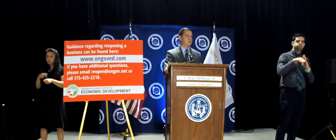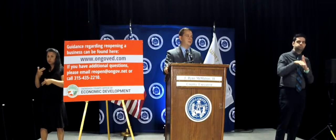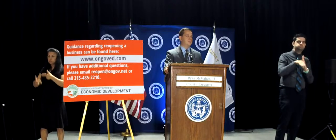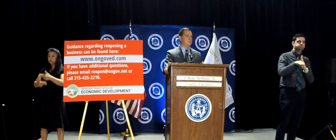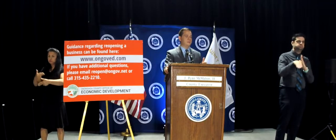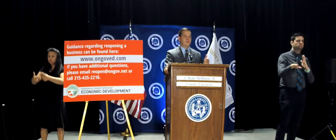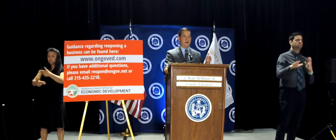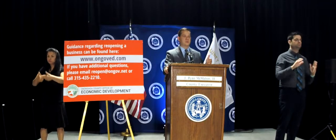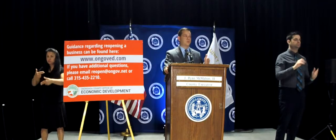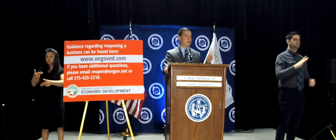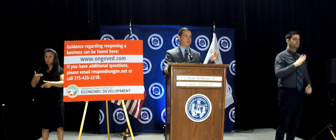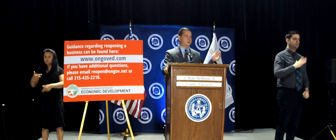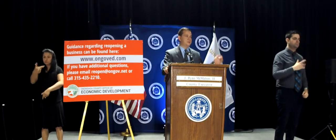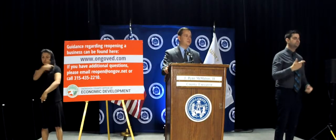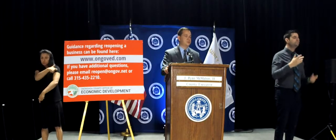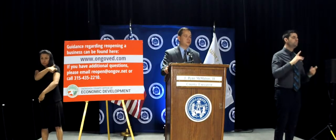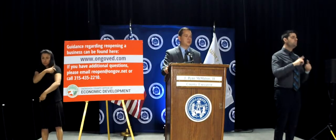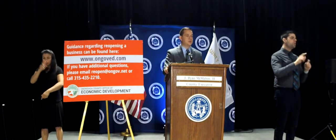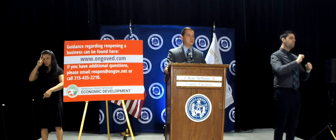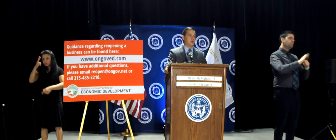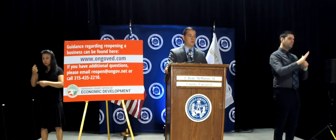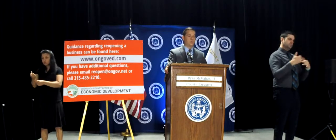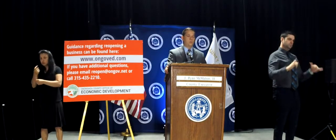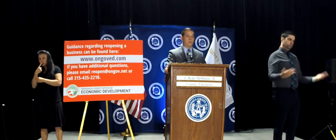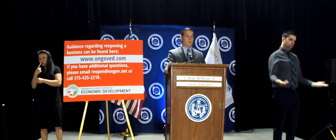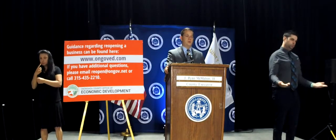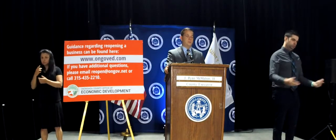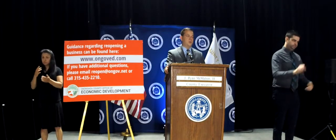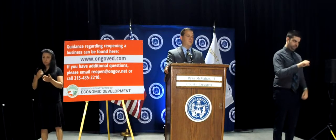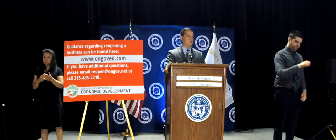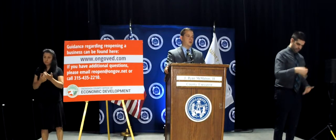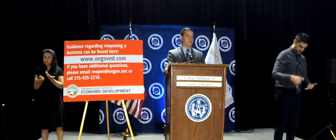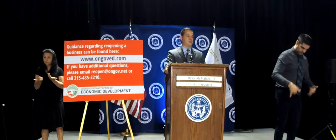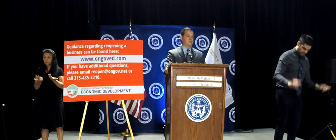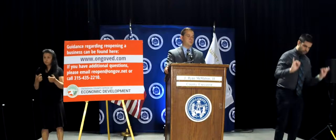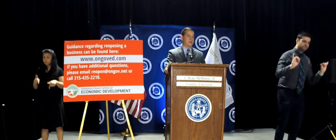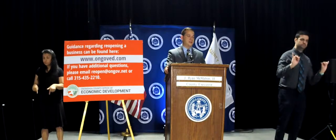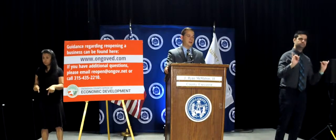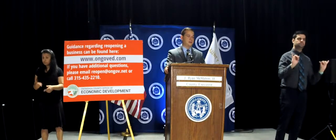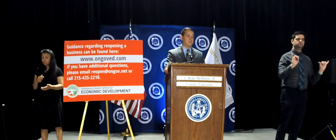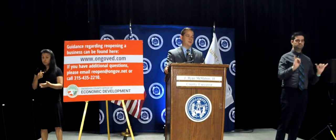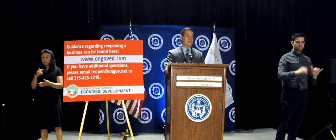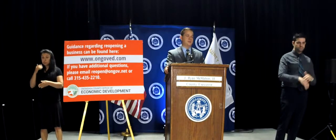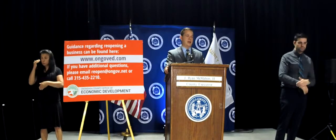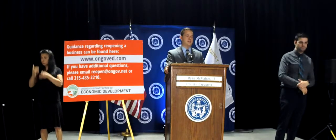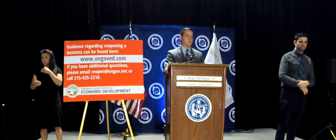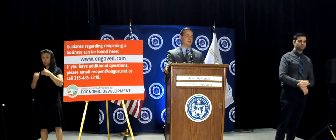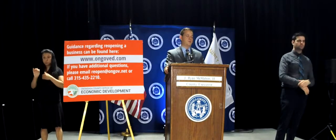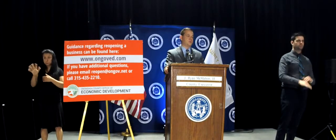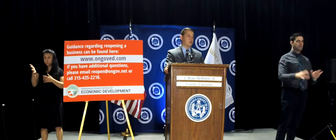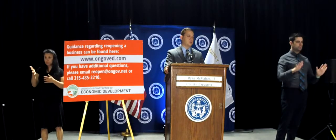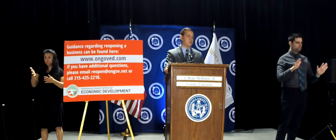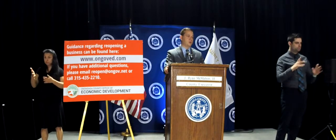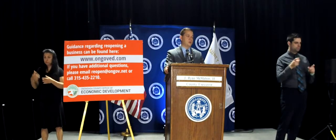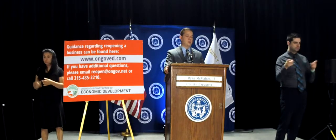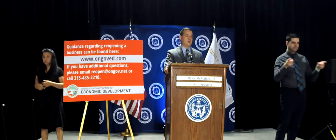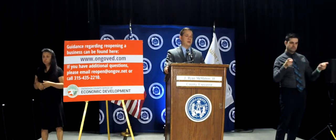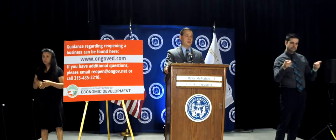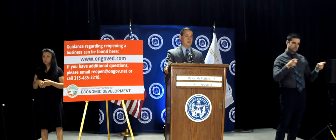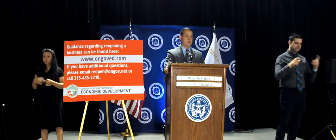not, and the virus will make that decision. So you build up the infrastructure to maintain it, to maintain your hospital